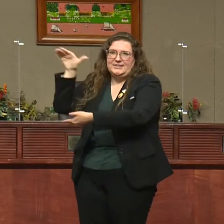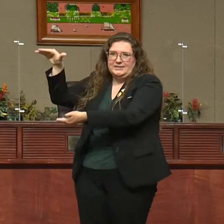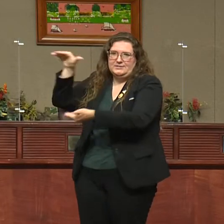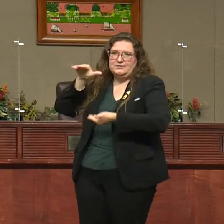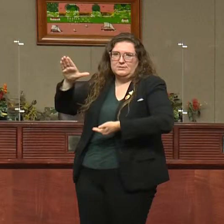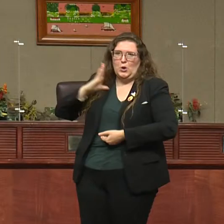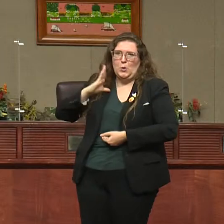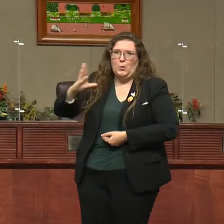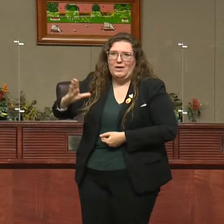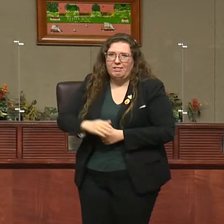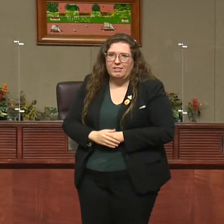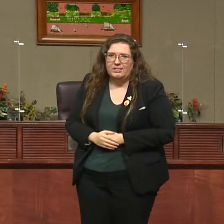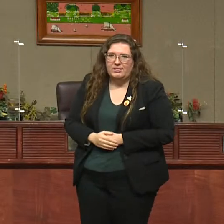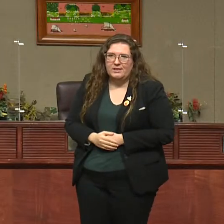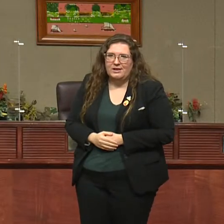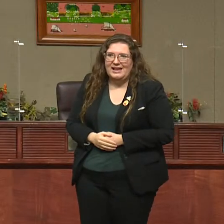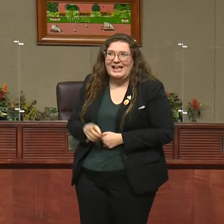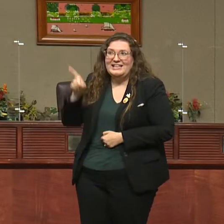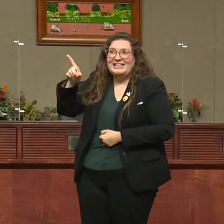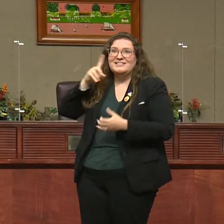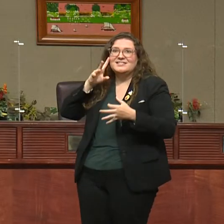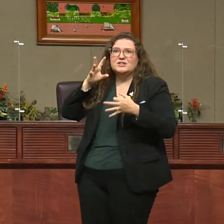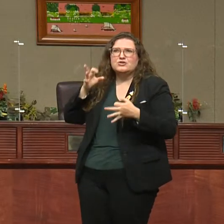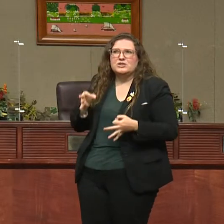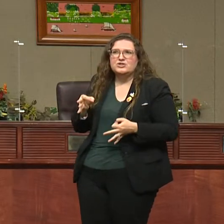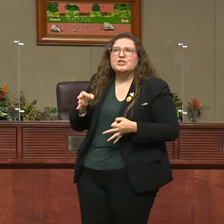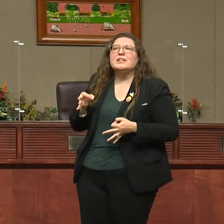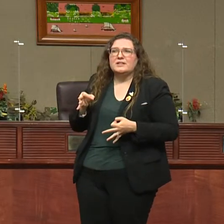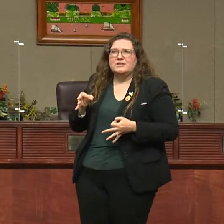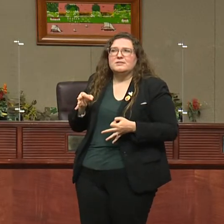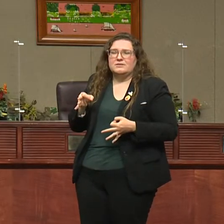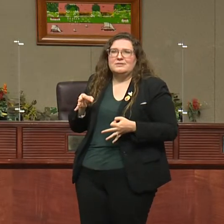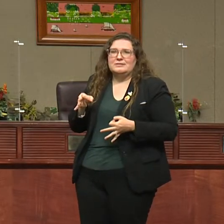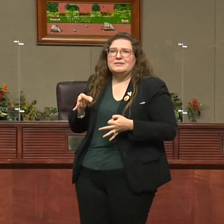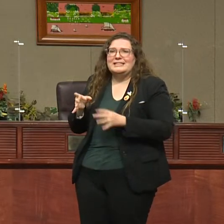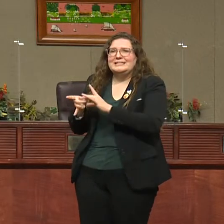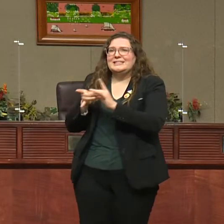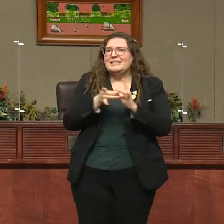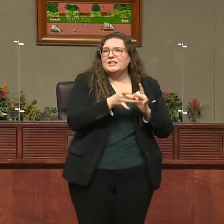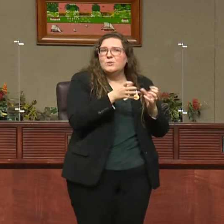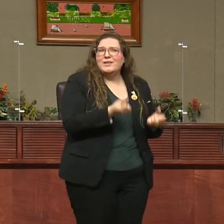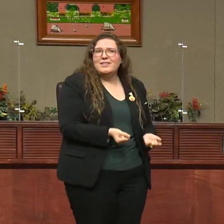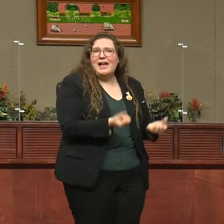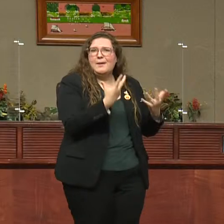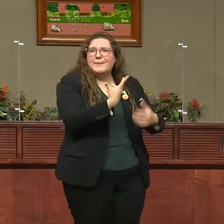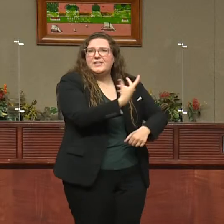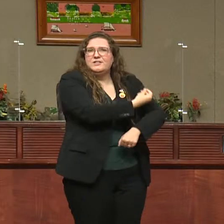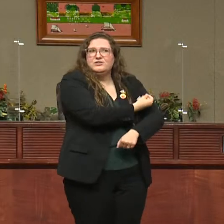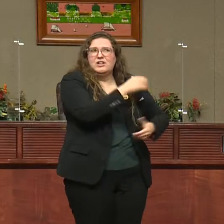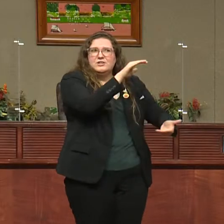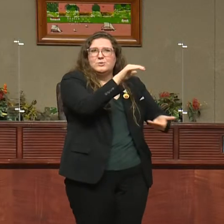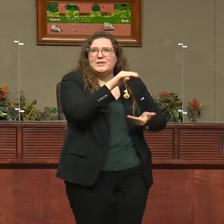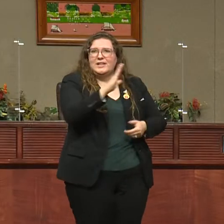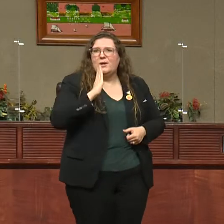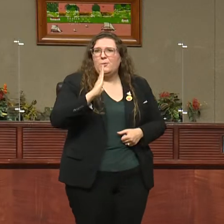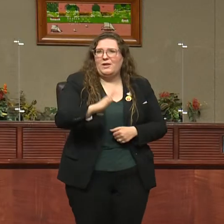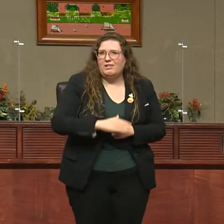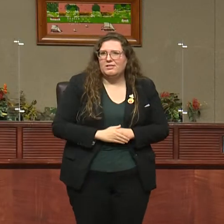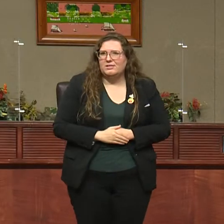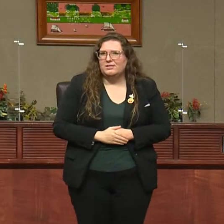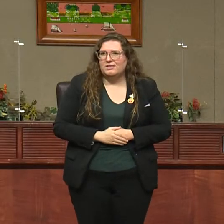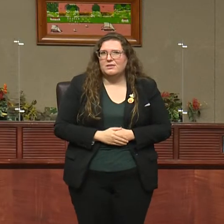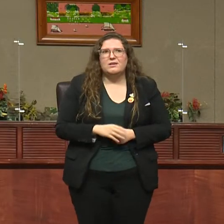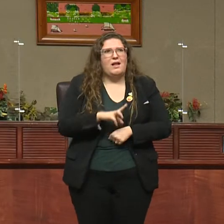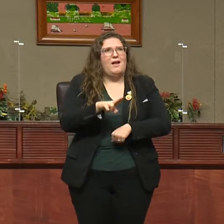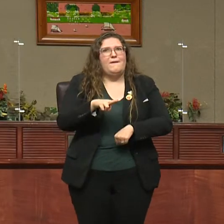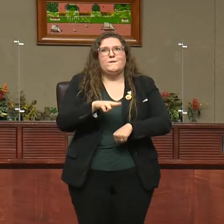those decisions are also based on the volume that they are expecting. There's going to be an increase of demand for sure. Are we going